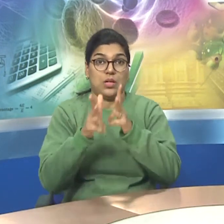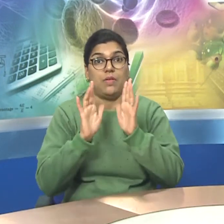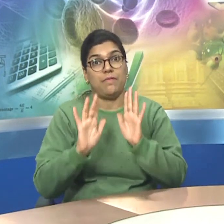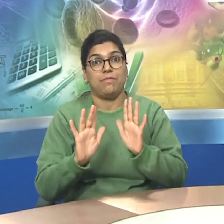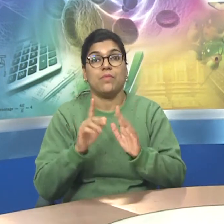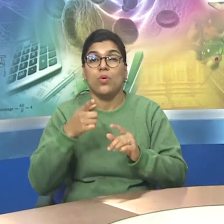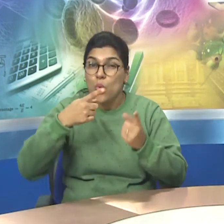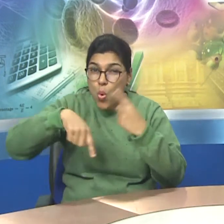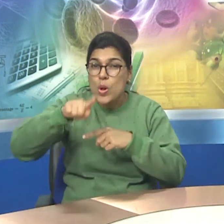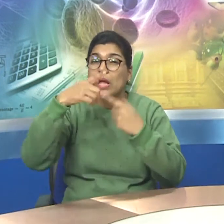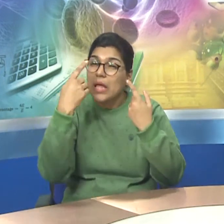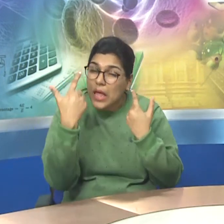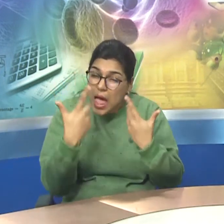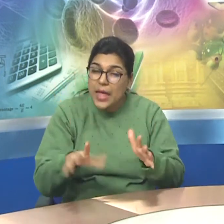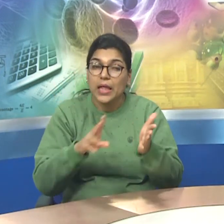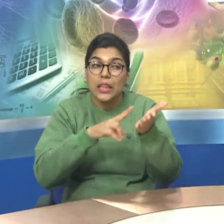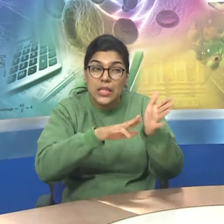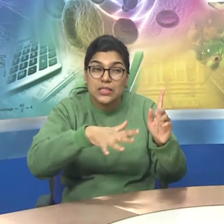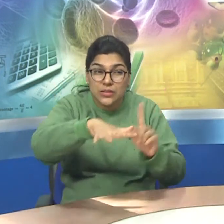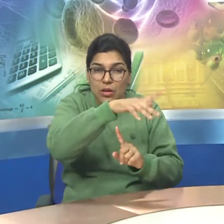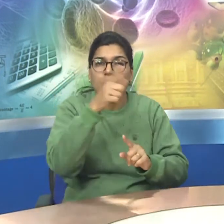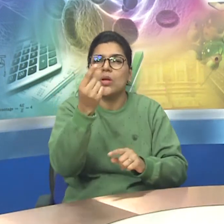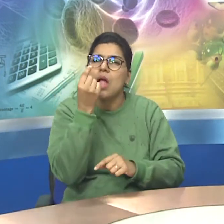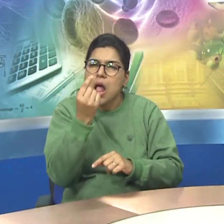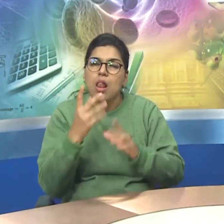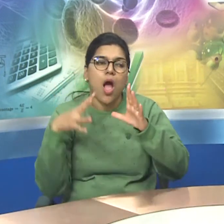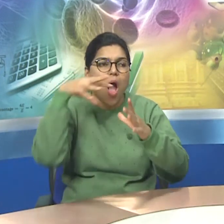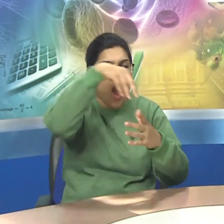and appreciate the nature around us.